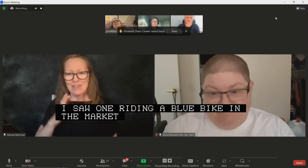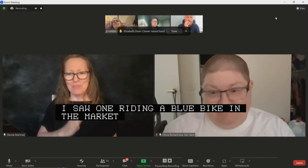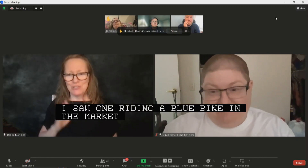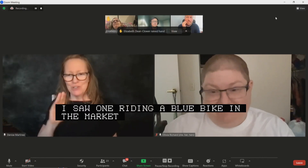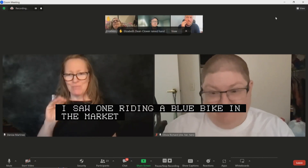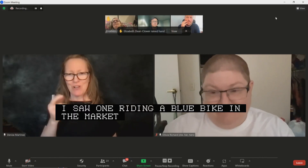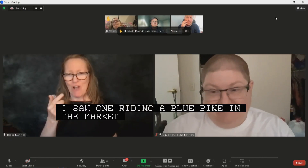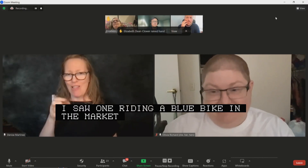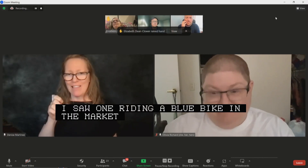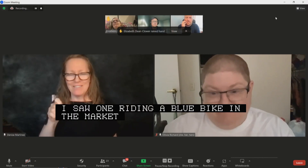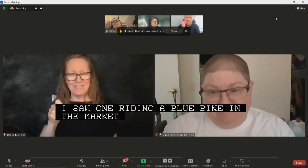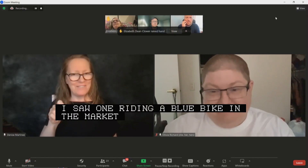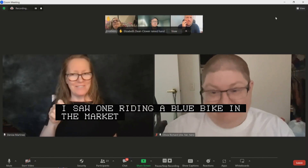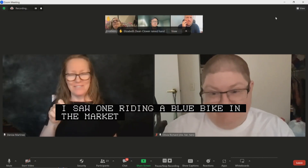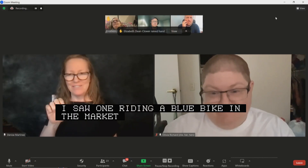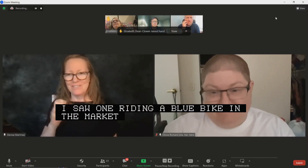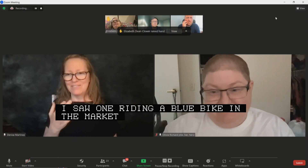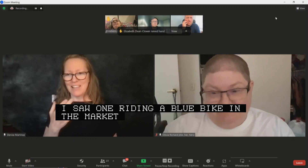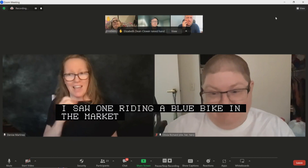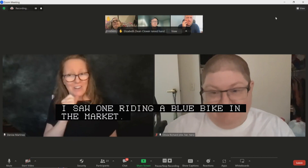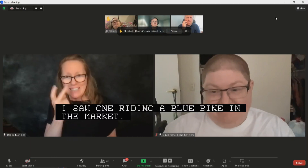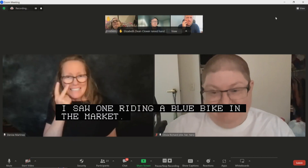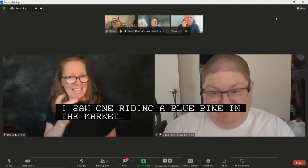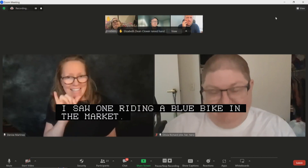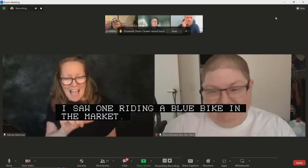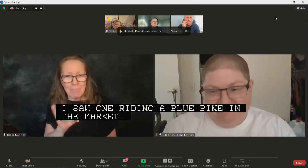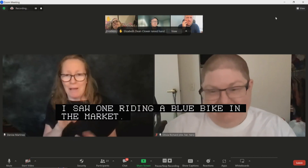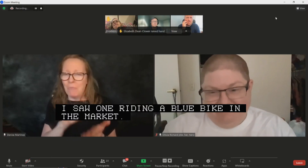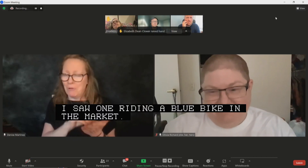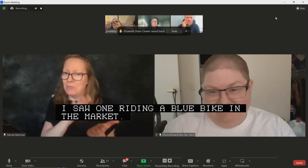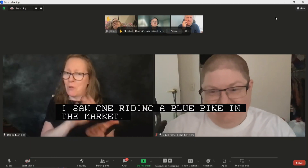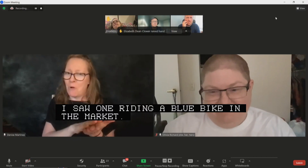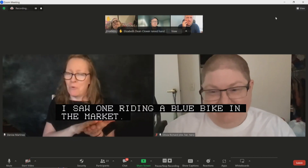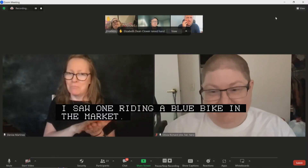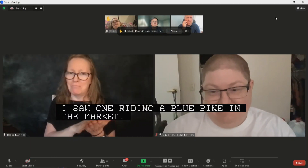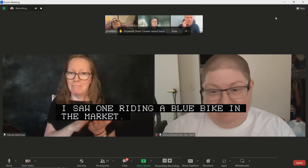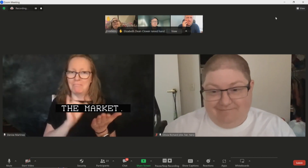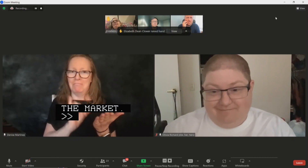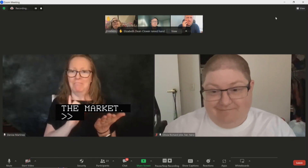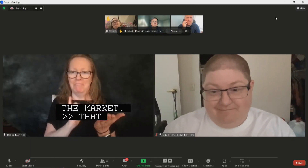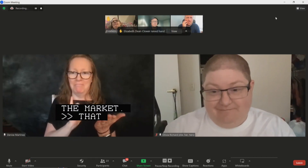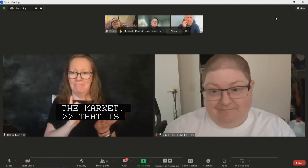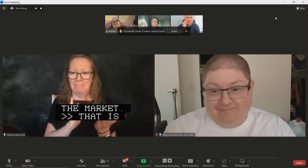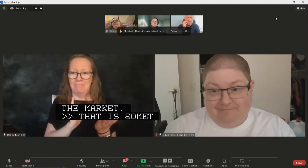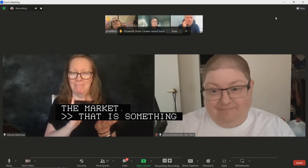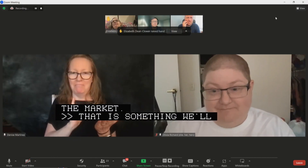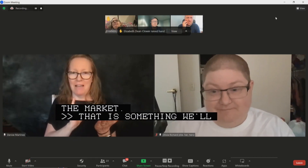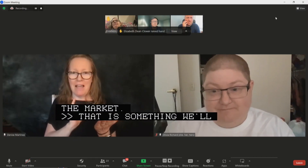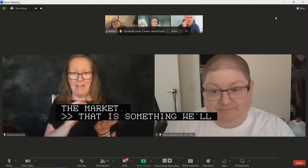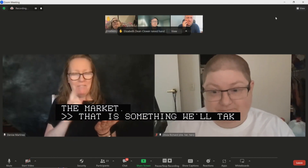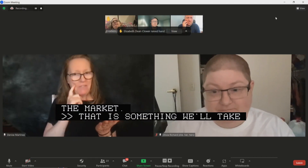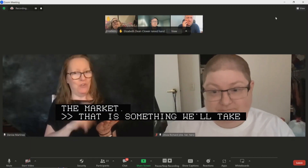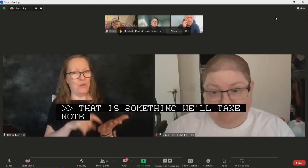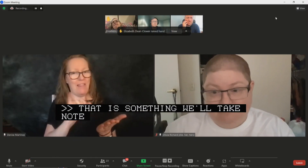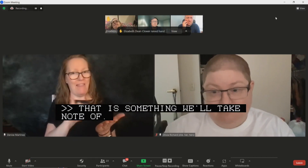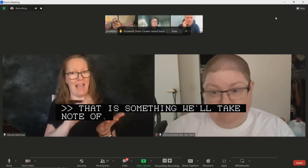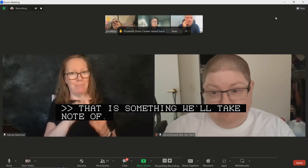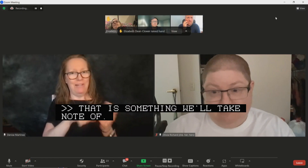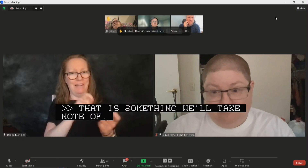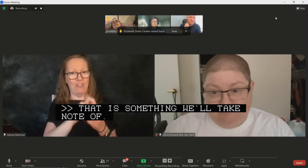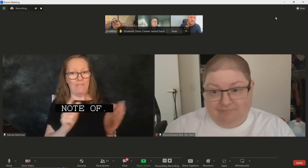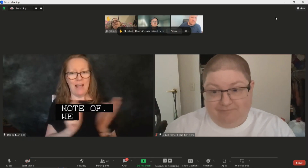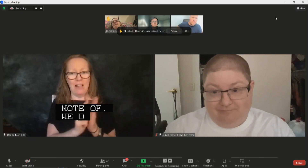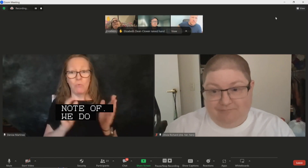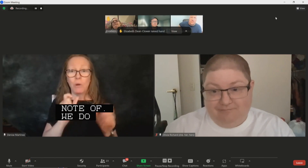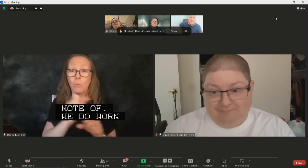that is something we'll take note of. And like I said, we do work very closely with the Streets Cabinet on